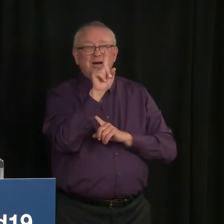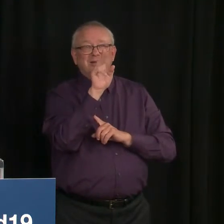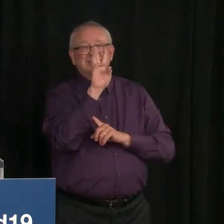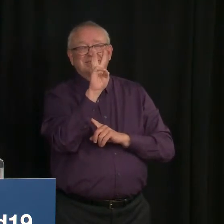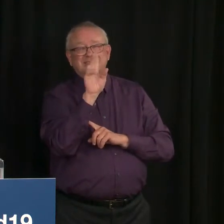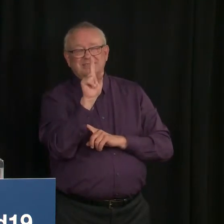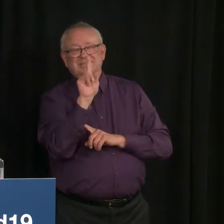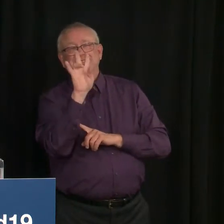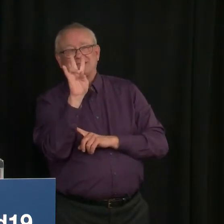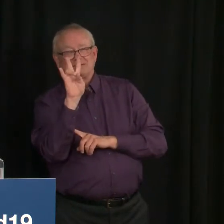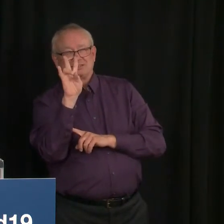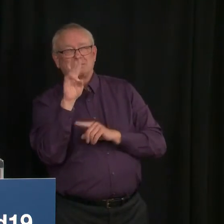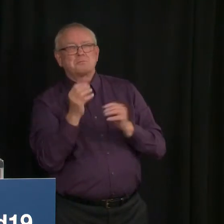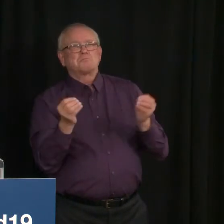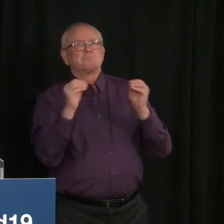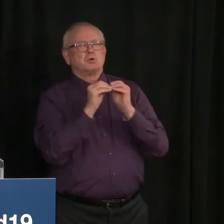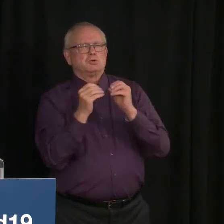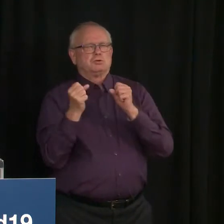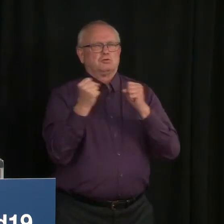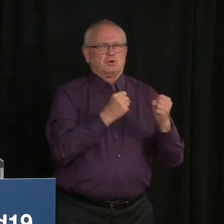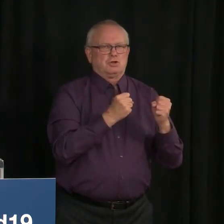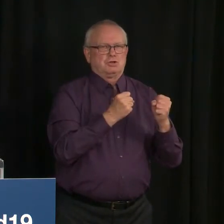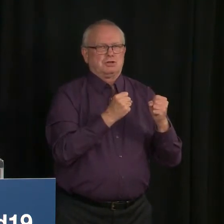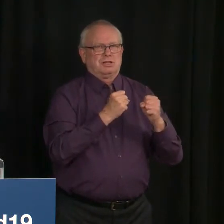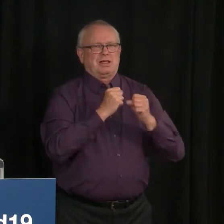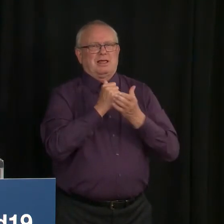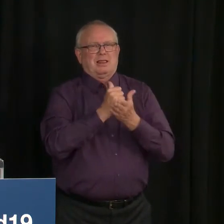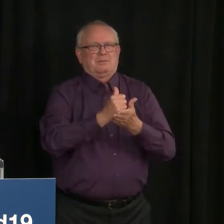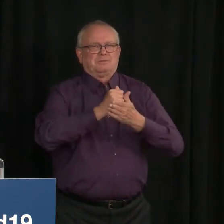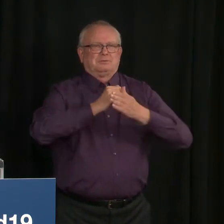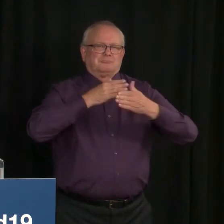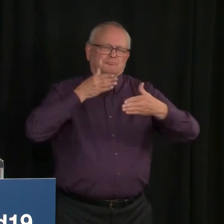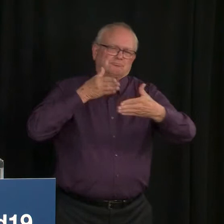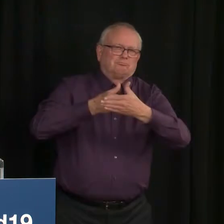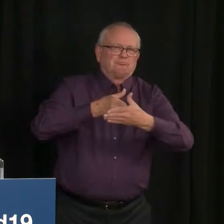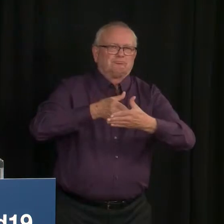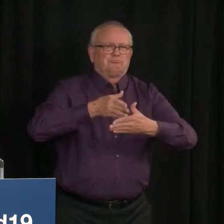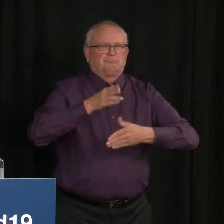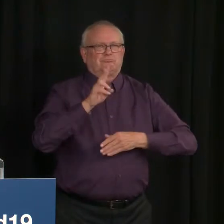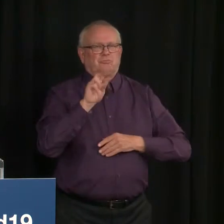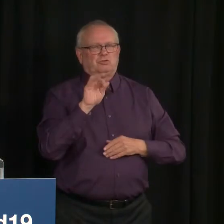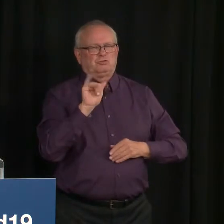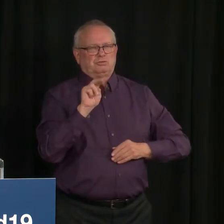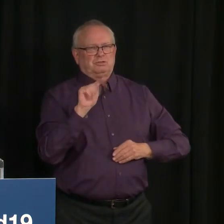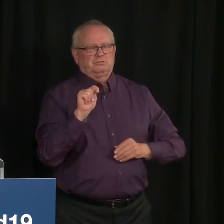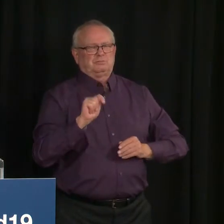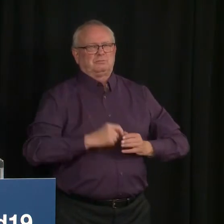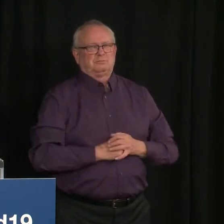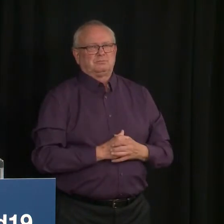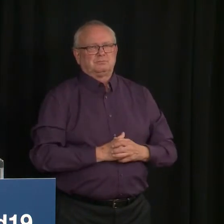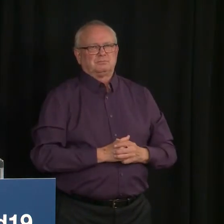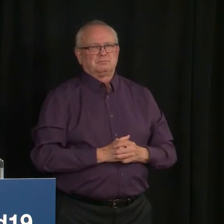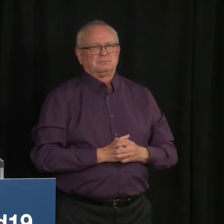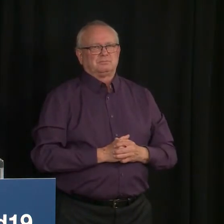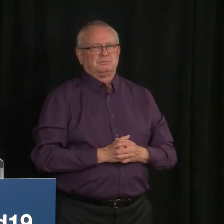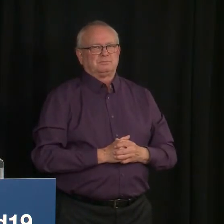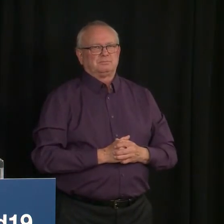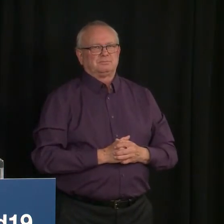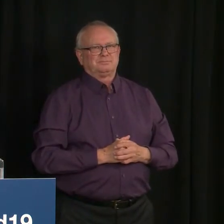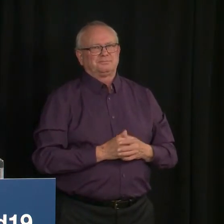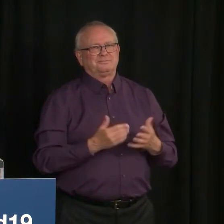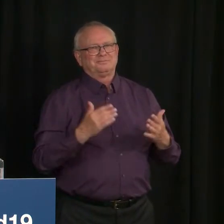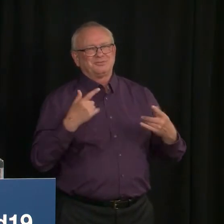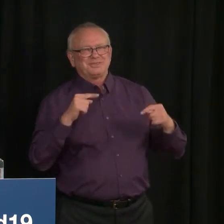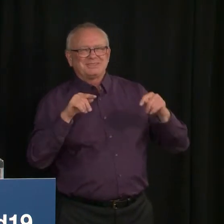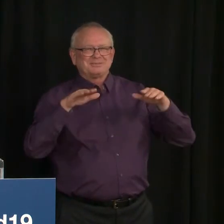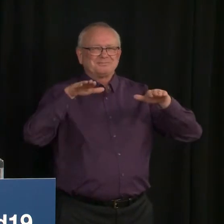that first dose doesn't seem to achieve that 75-ish% protection that we do see against some of those other strains. So again,